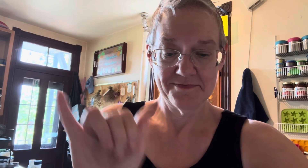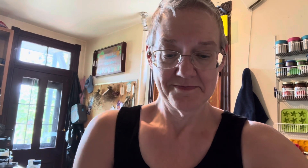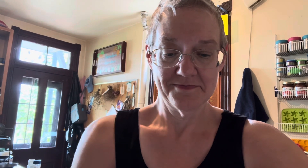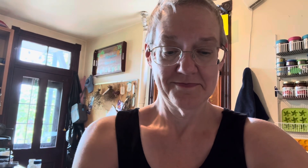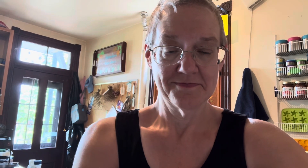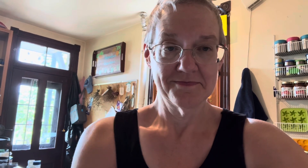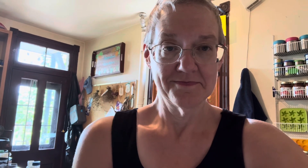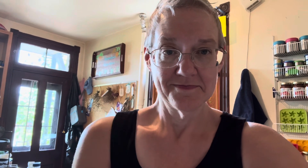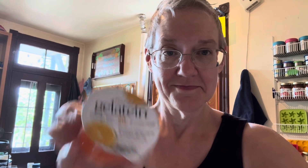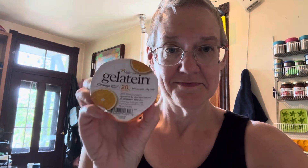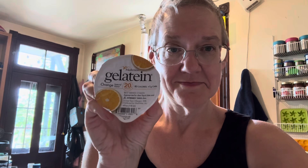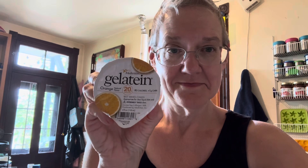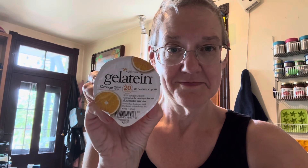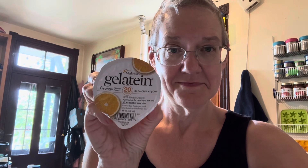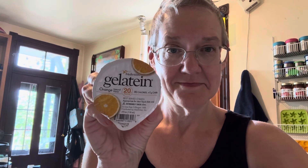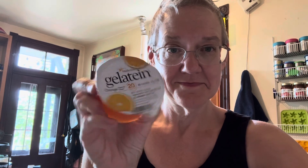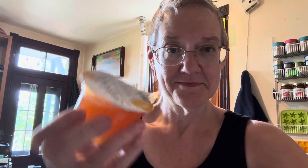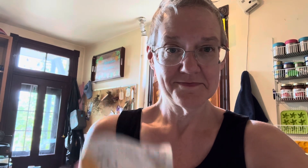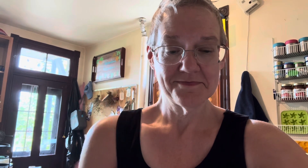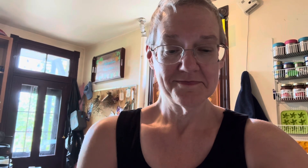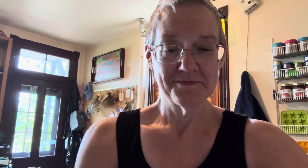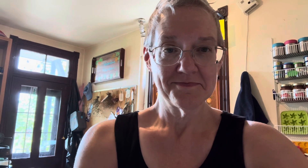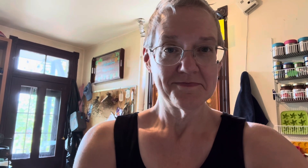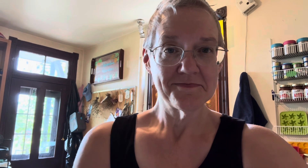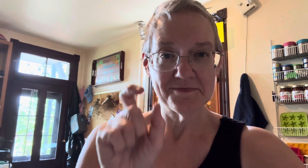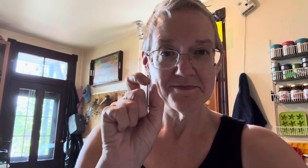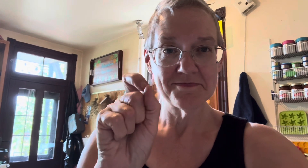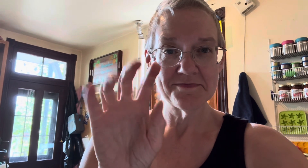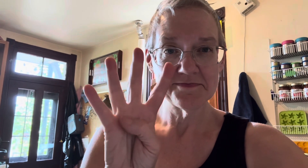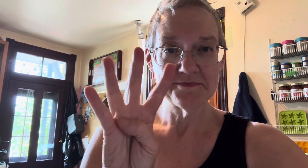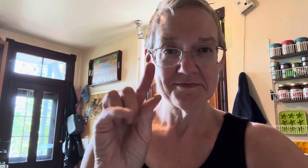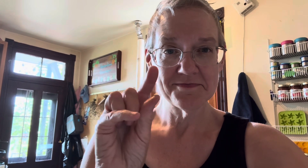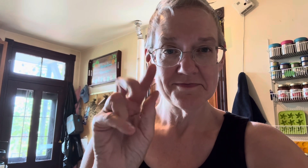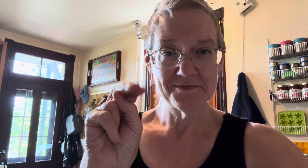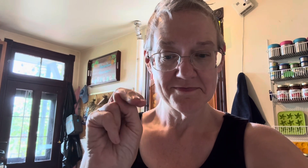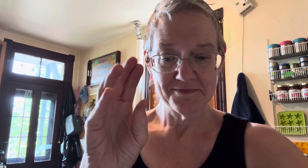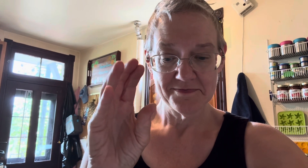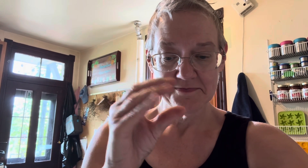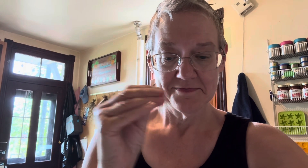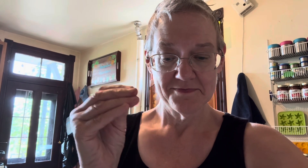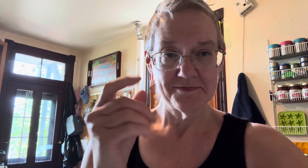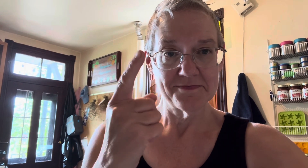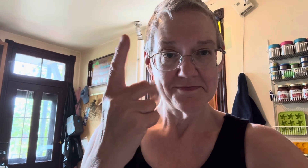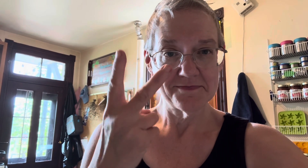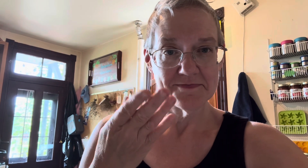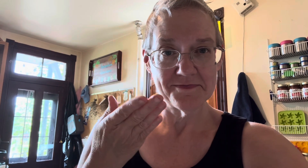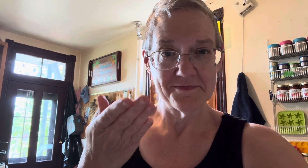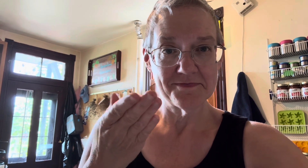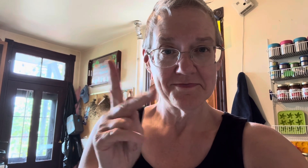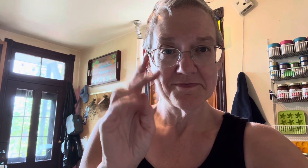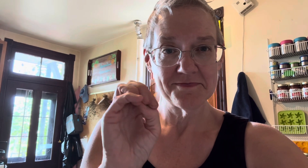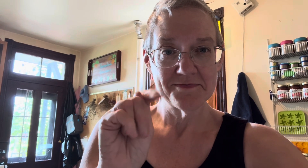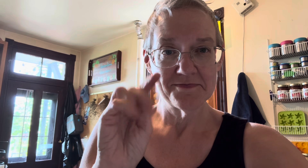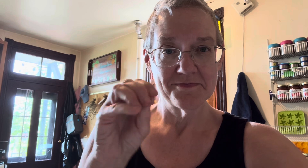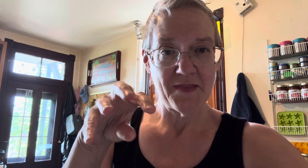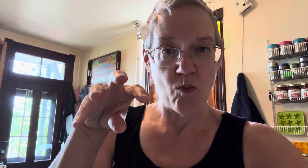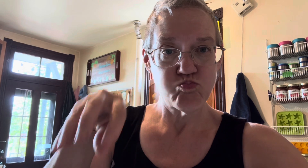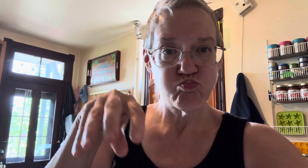high-protein gelatin, 0.4 grams of net carbs, and half a serving of keto whipped cream,